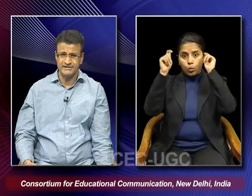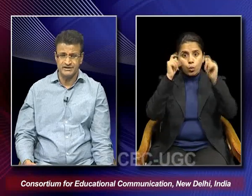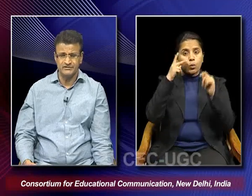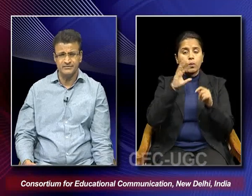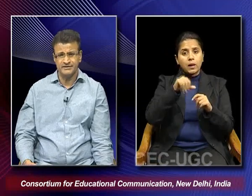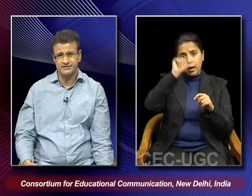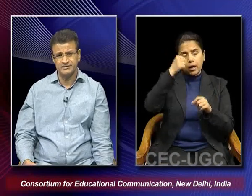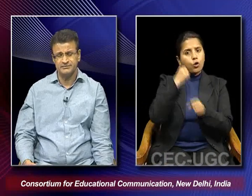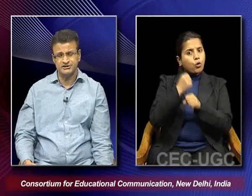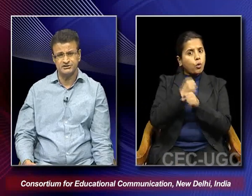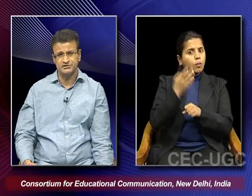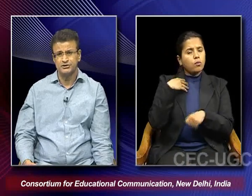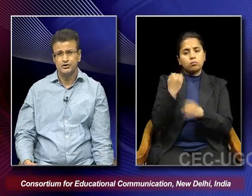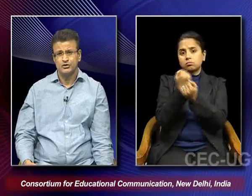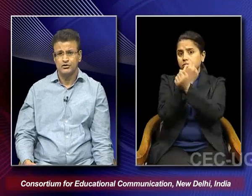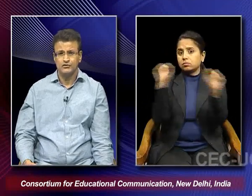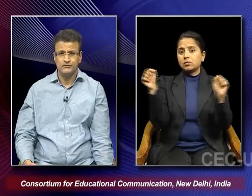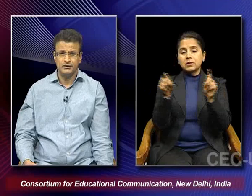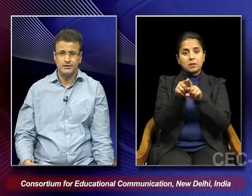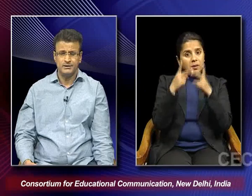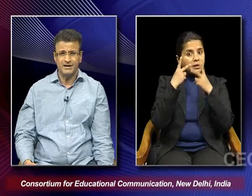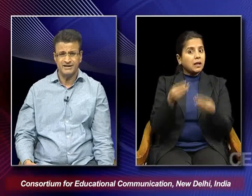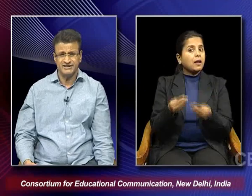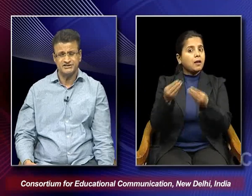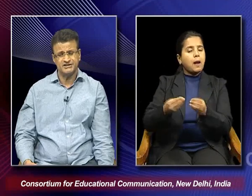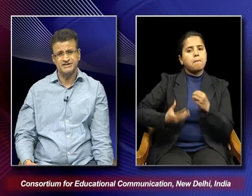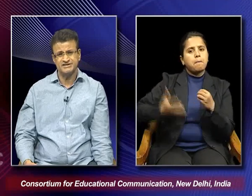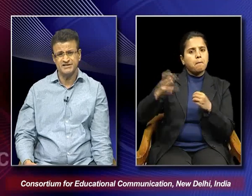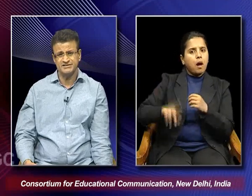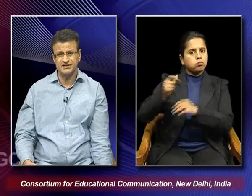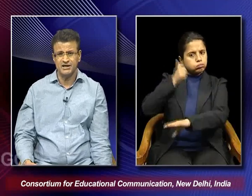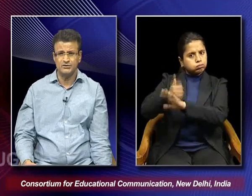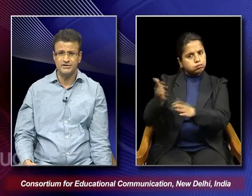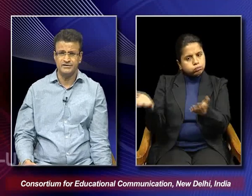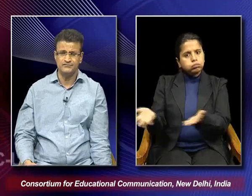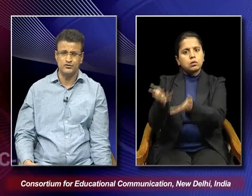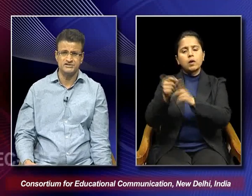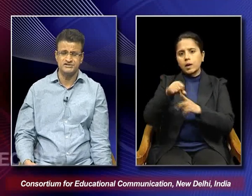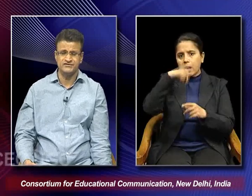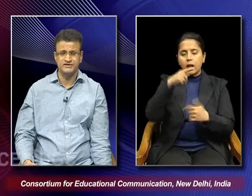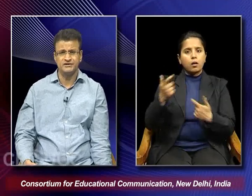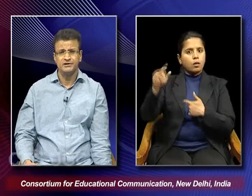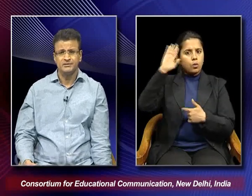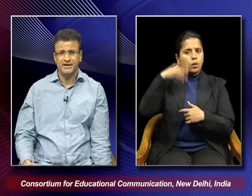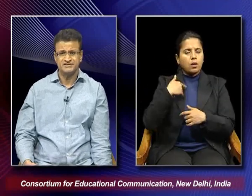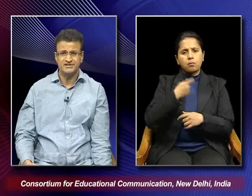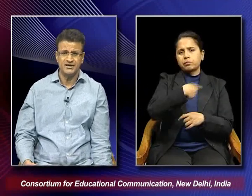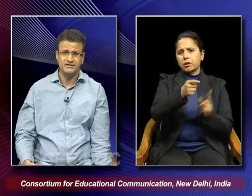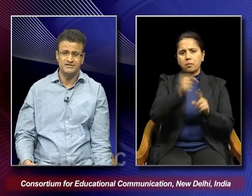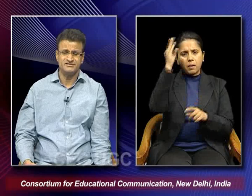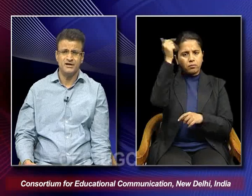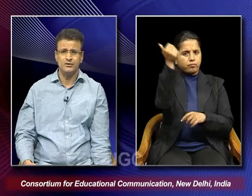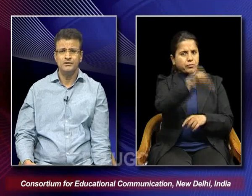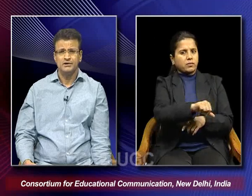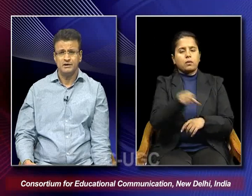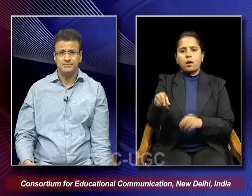the Indian government in the liberation of Bangladesh, in that sense that how the Indian forces defeated Pakistan, that